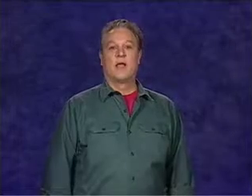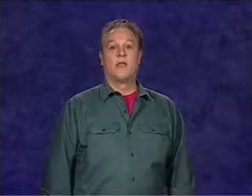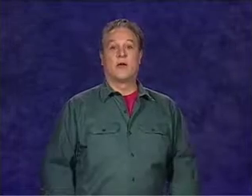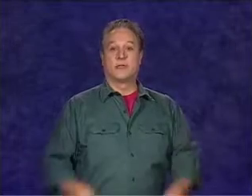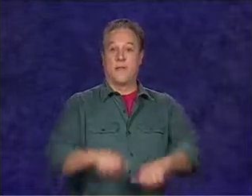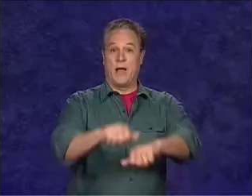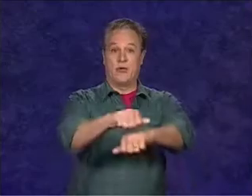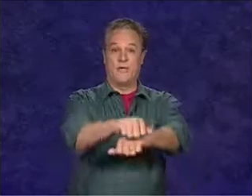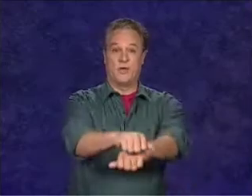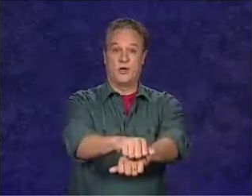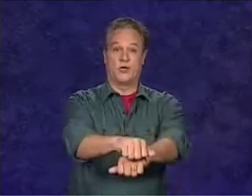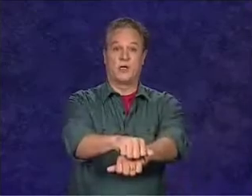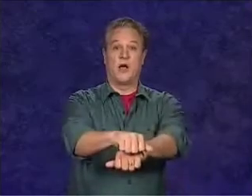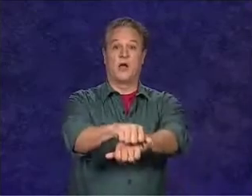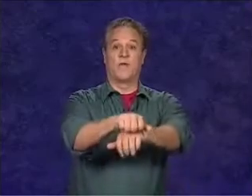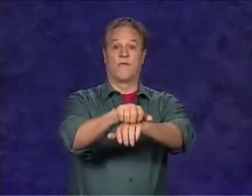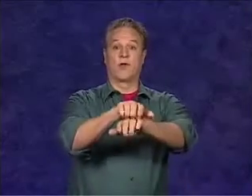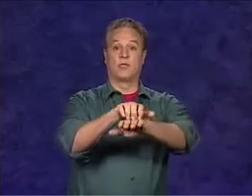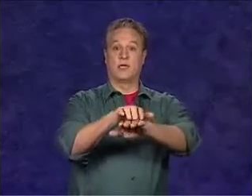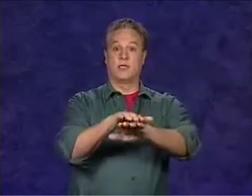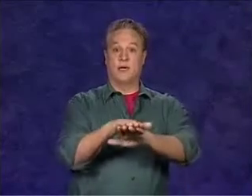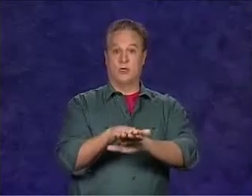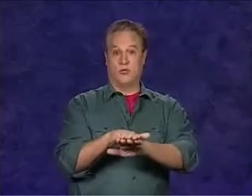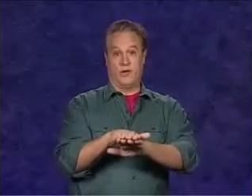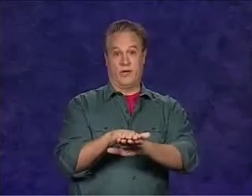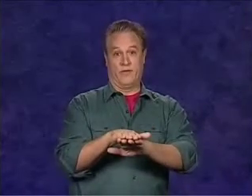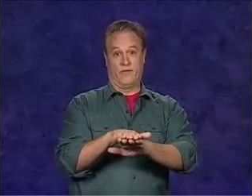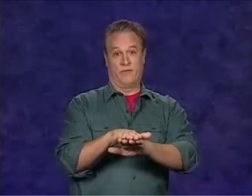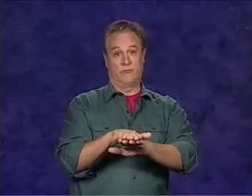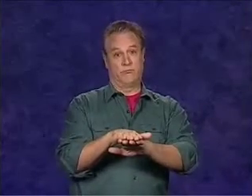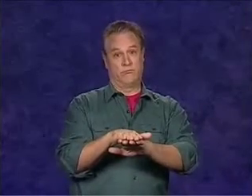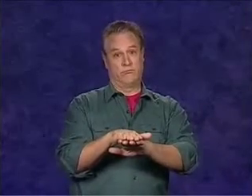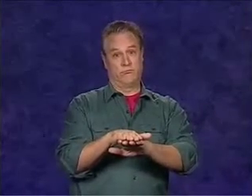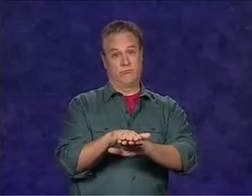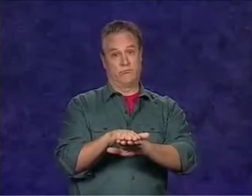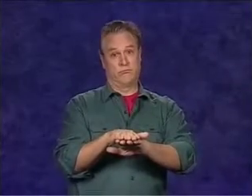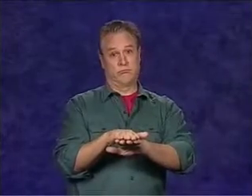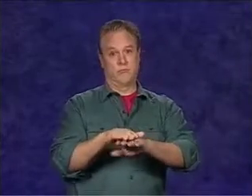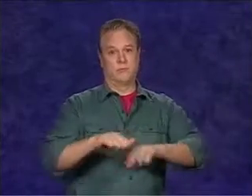There is a mound of dirt on a freshly dug grave.